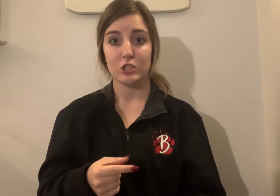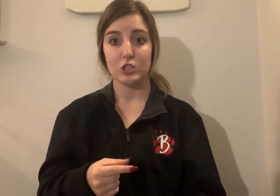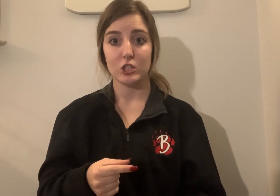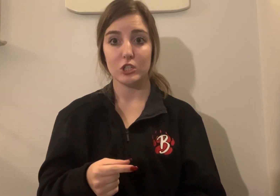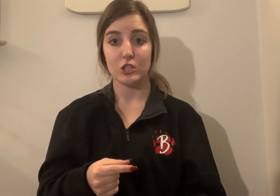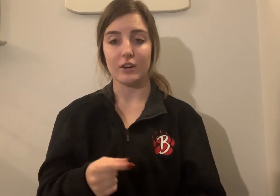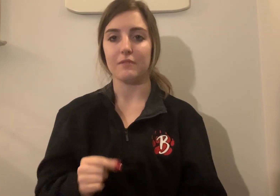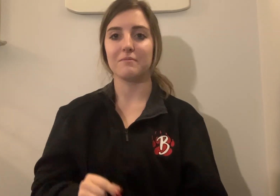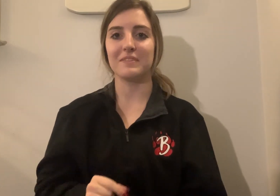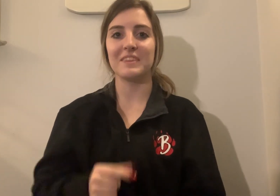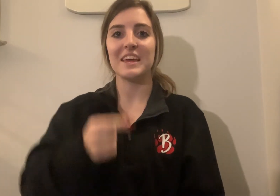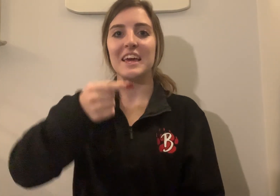Okay.